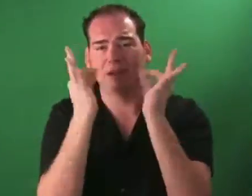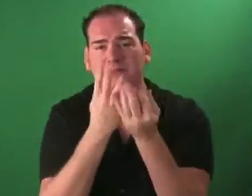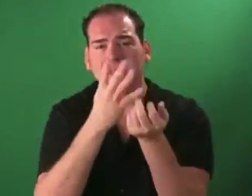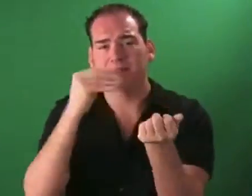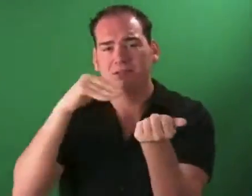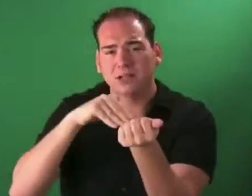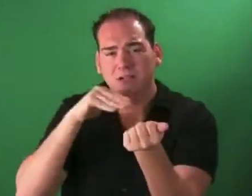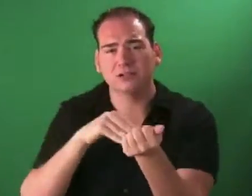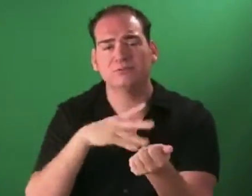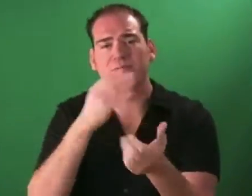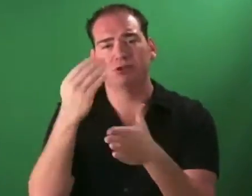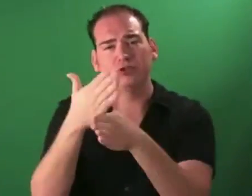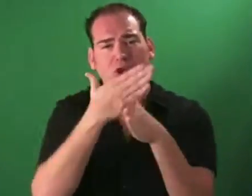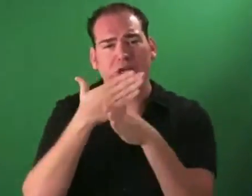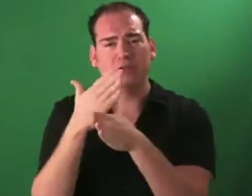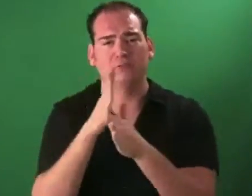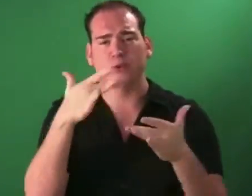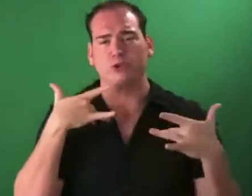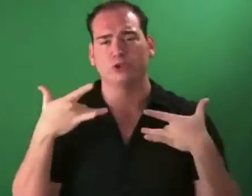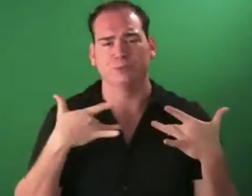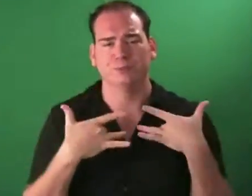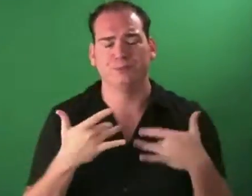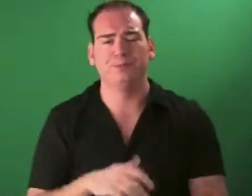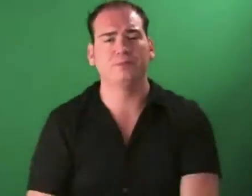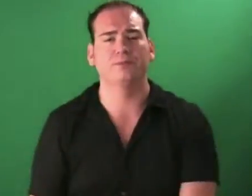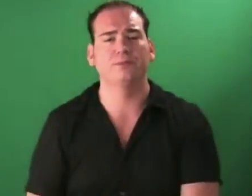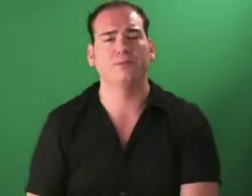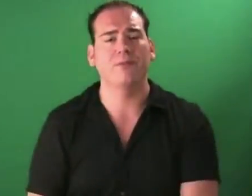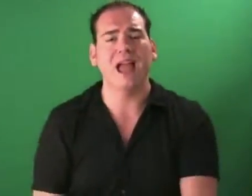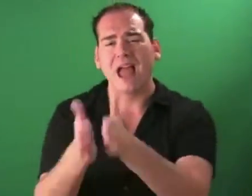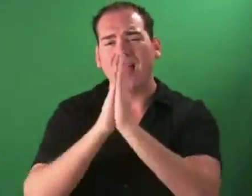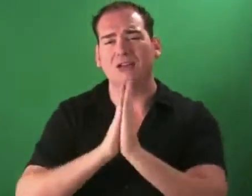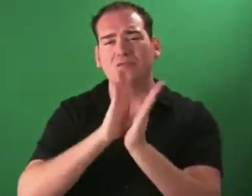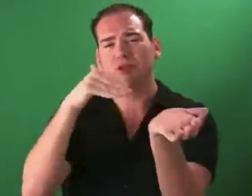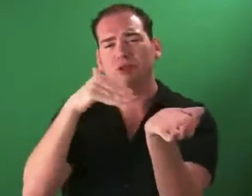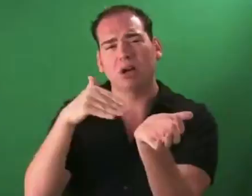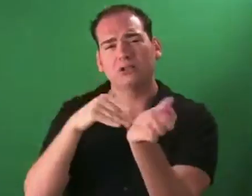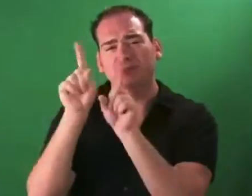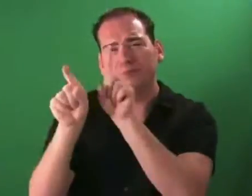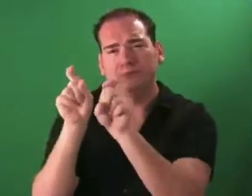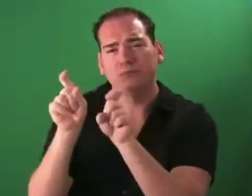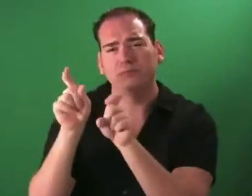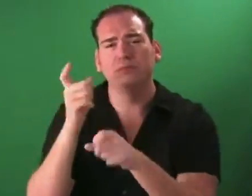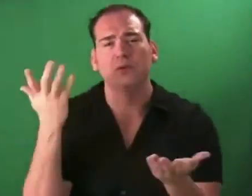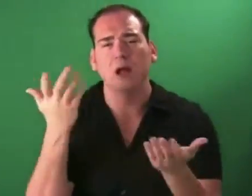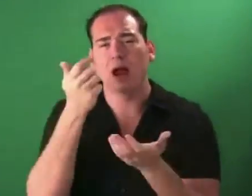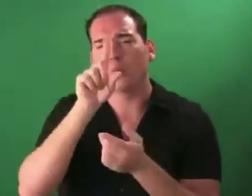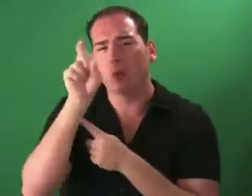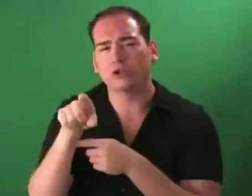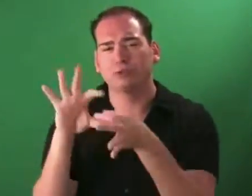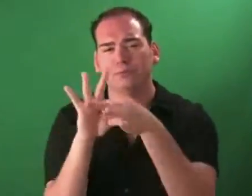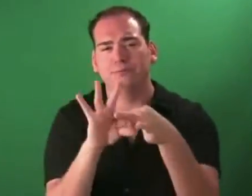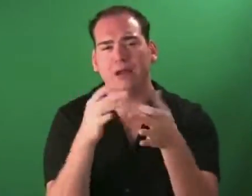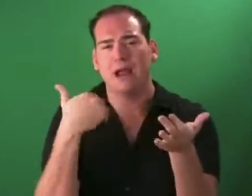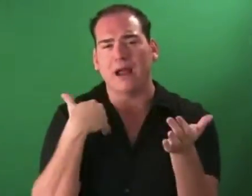with processing time and just to think positive. Remember that you have a support system,